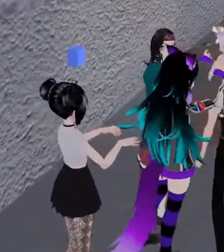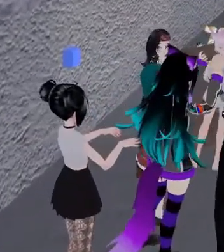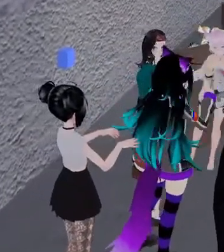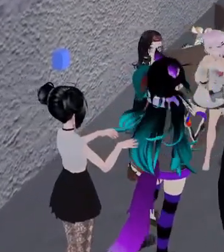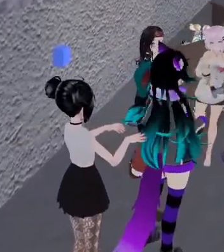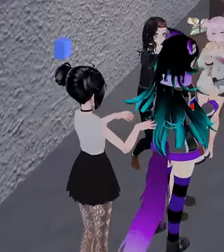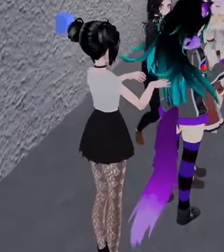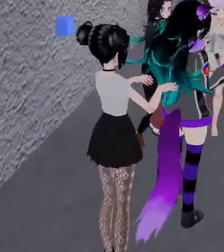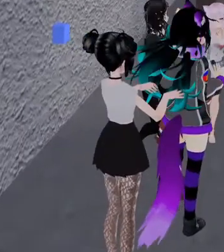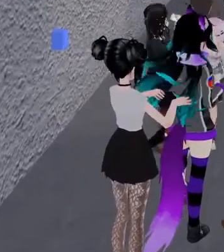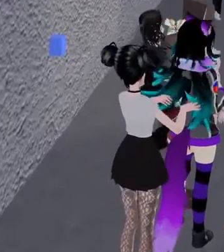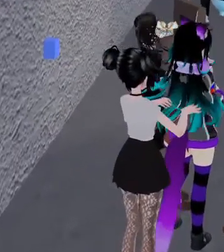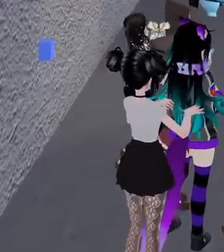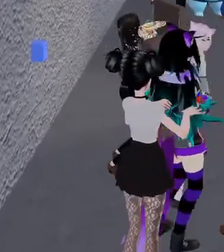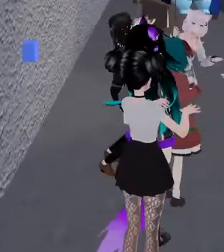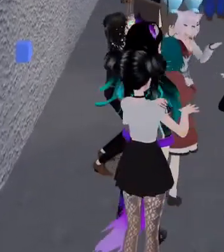Would it be funny if he was his own doctor?